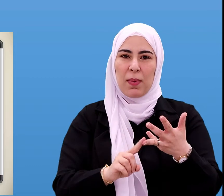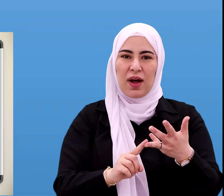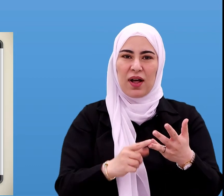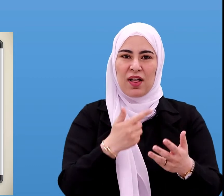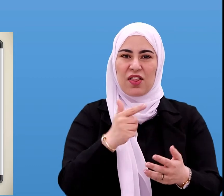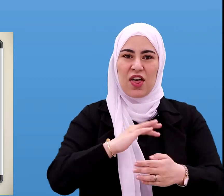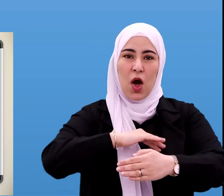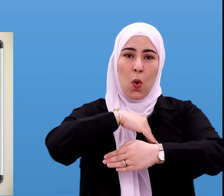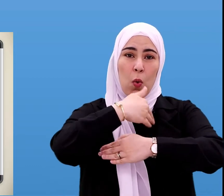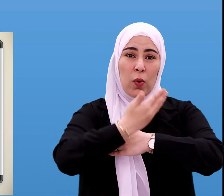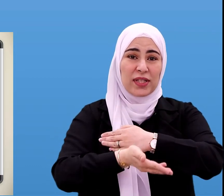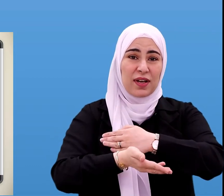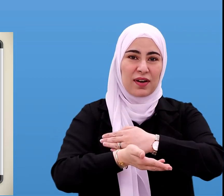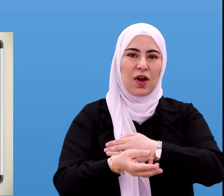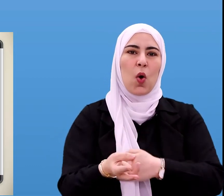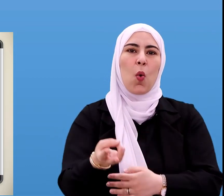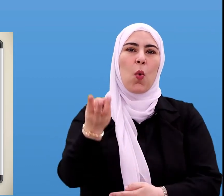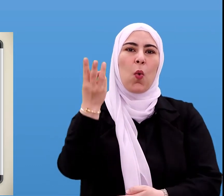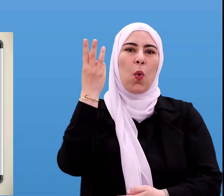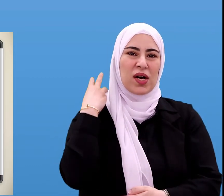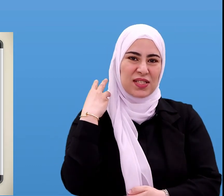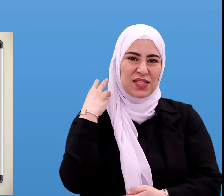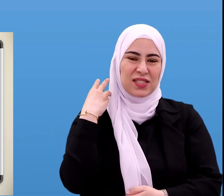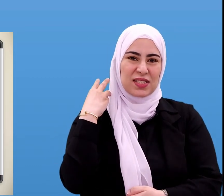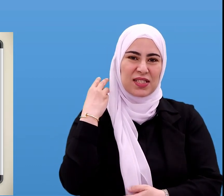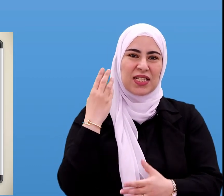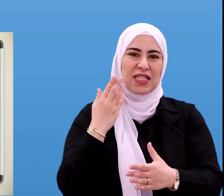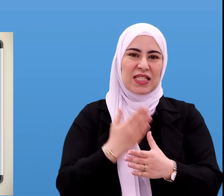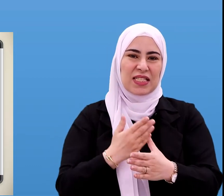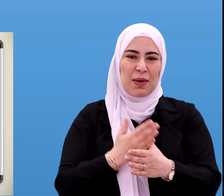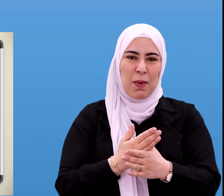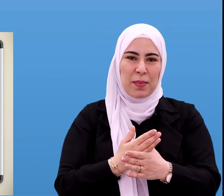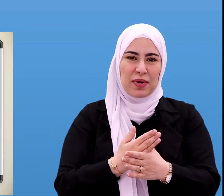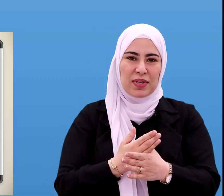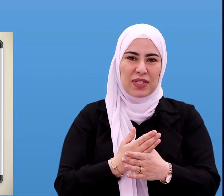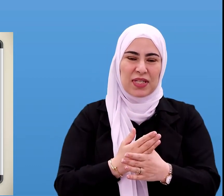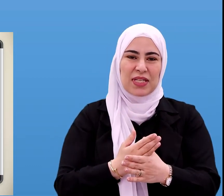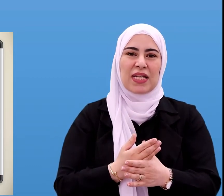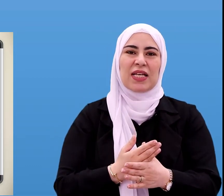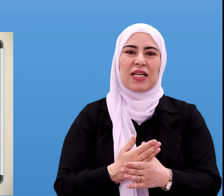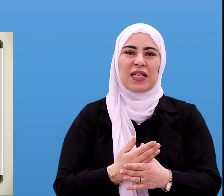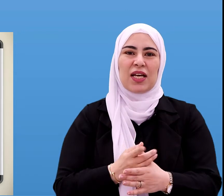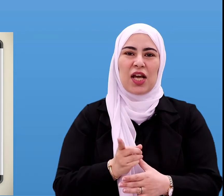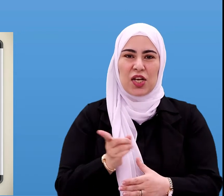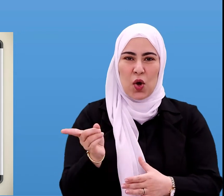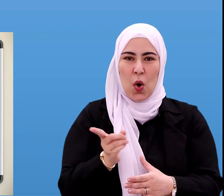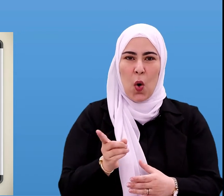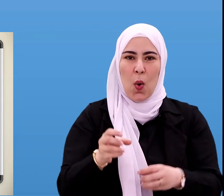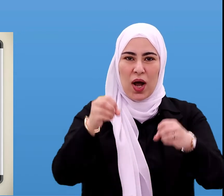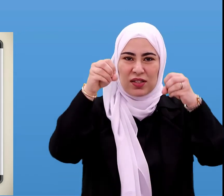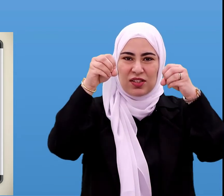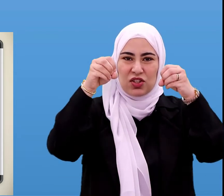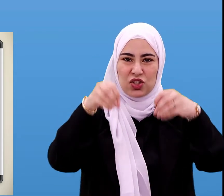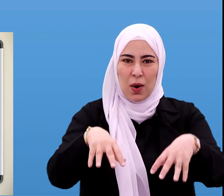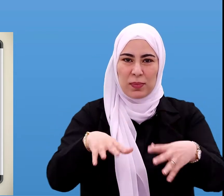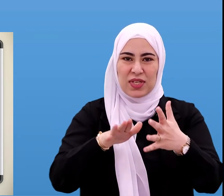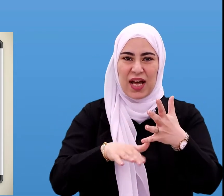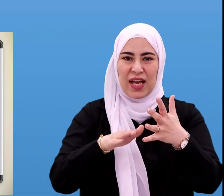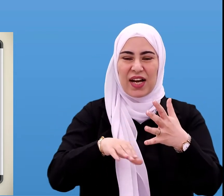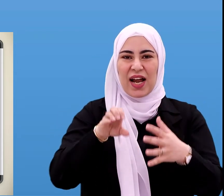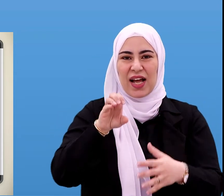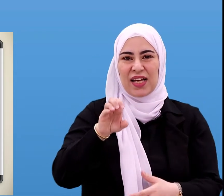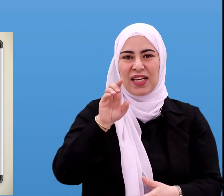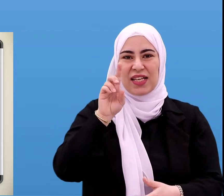waiter was fired because he dropped. Now, because we have the word was, I know